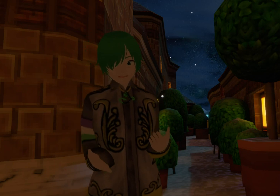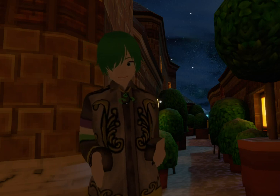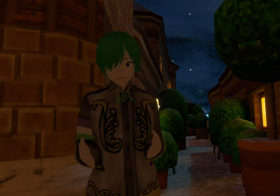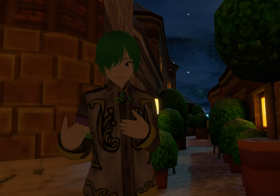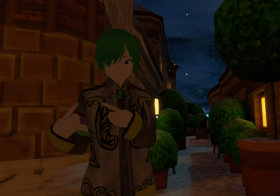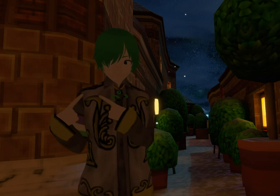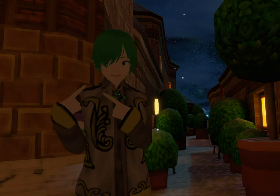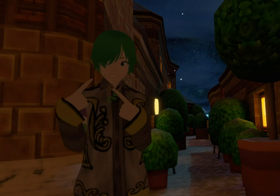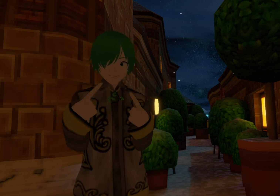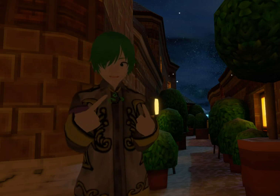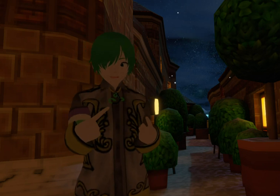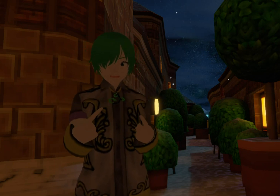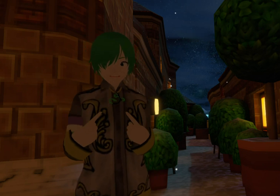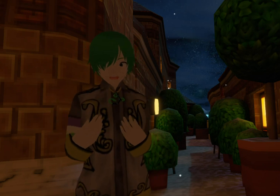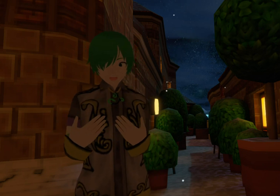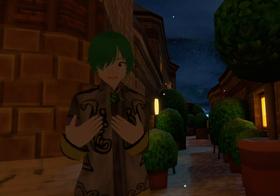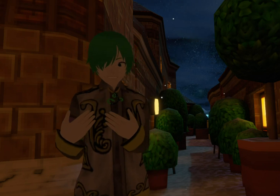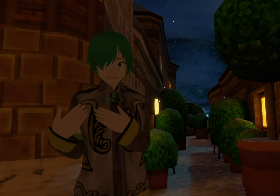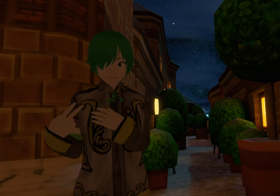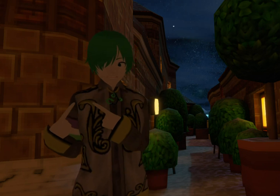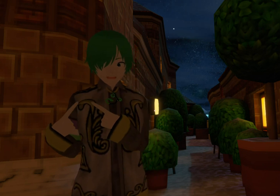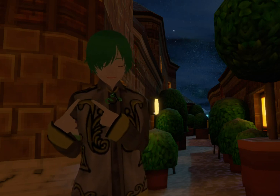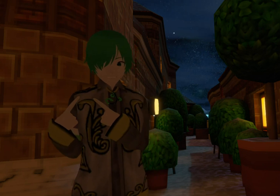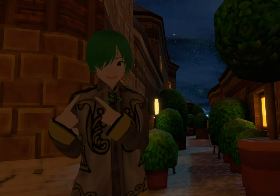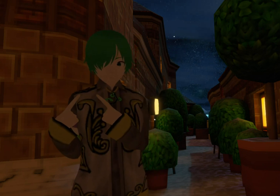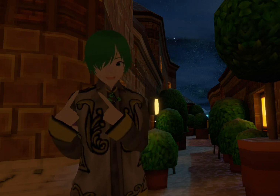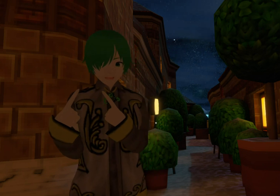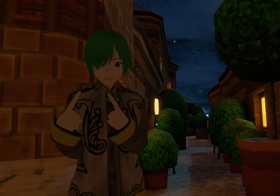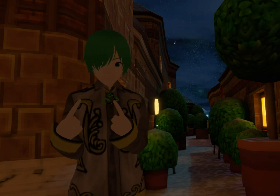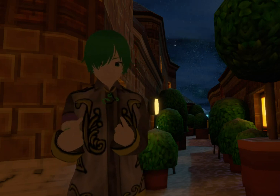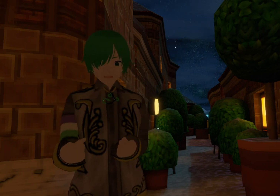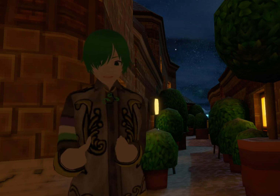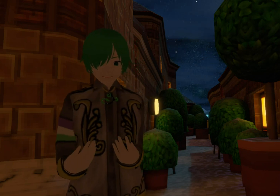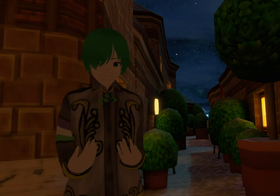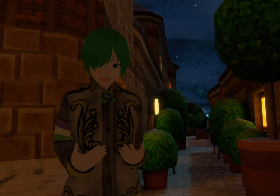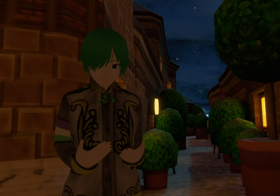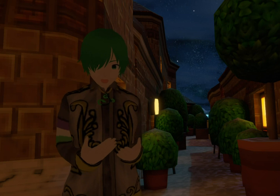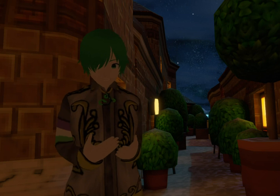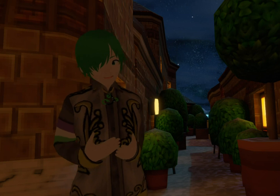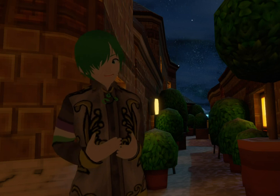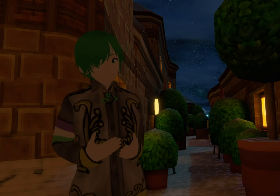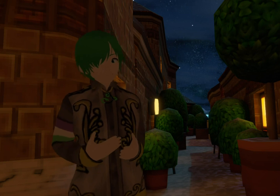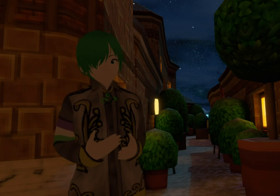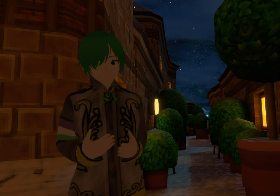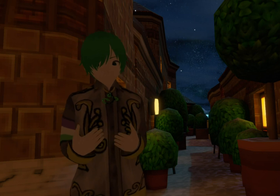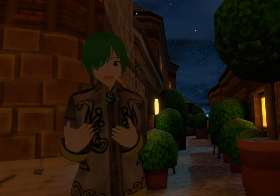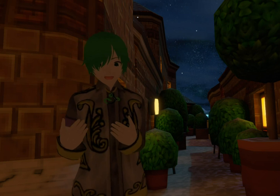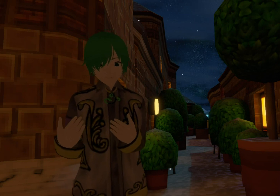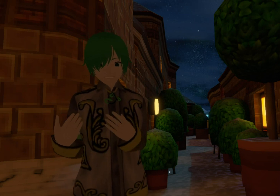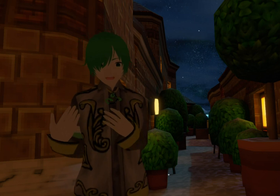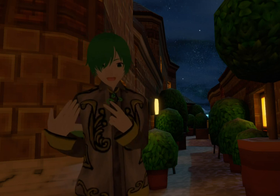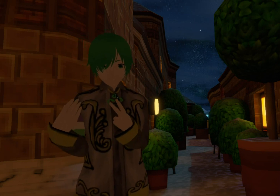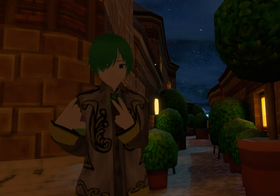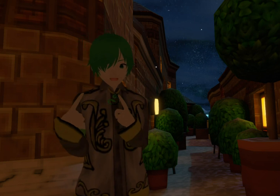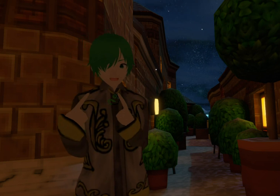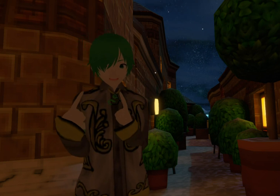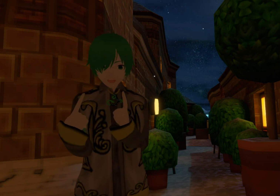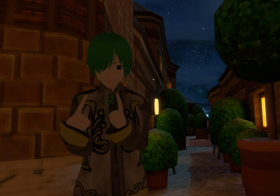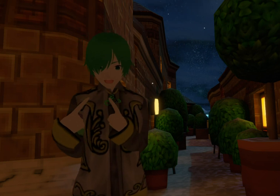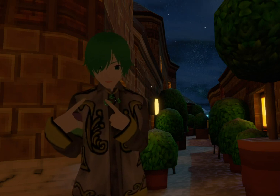really simple to me, especially bin. I realized how much that's like a pigeon signed English thing that I did not learn